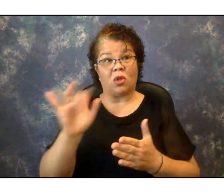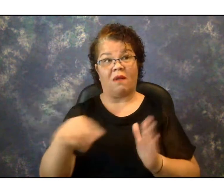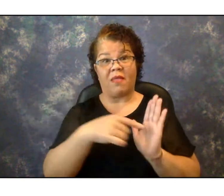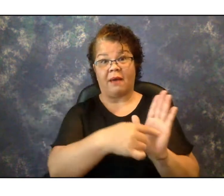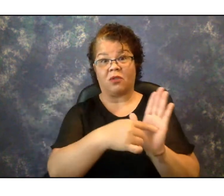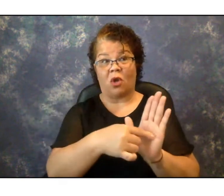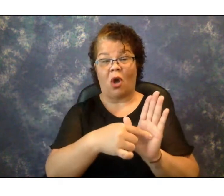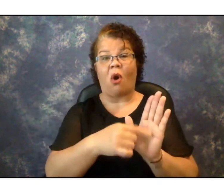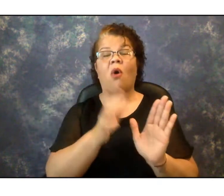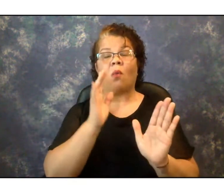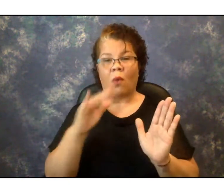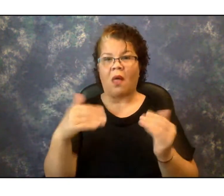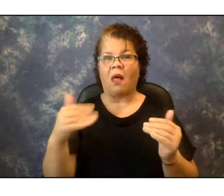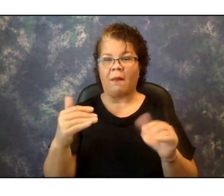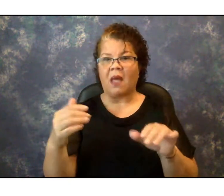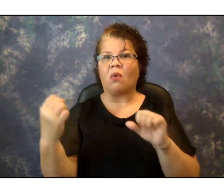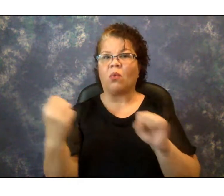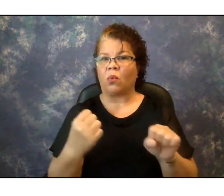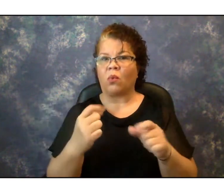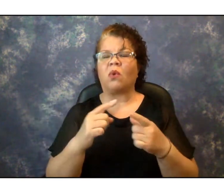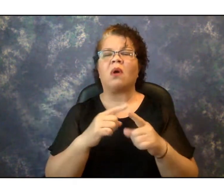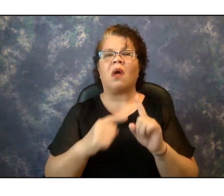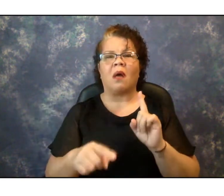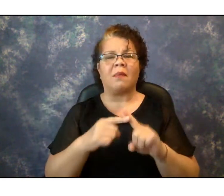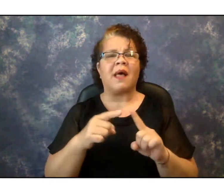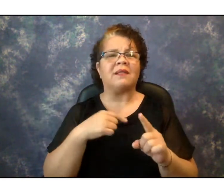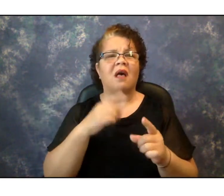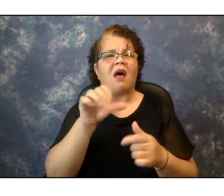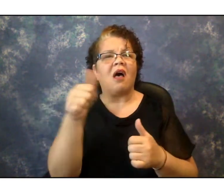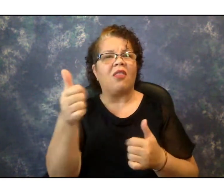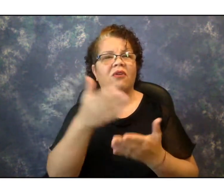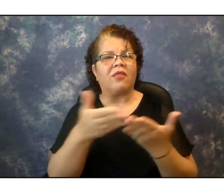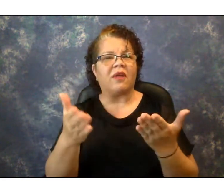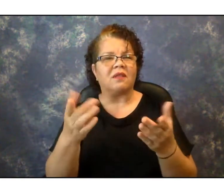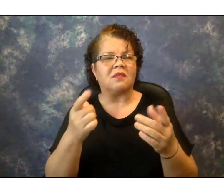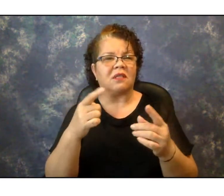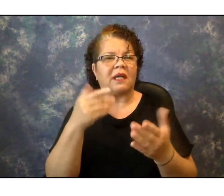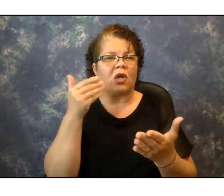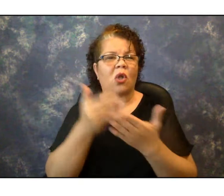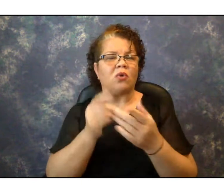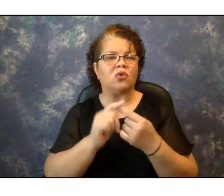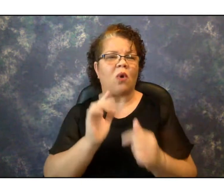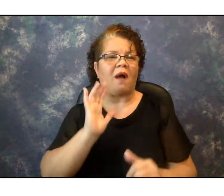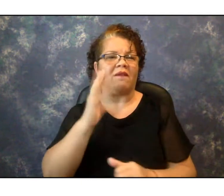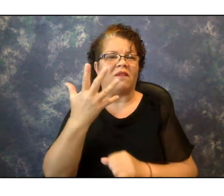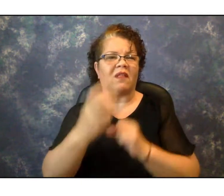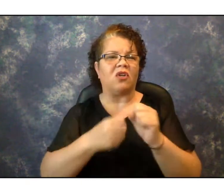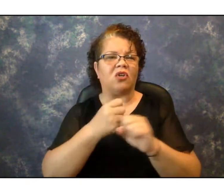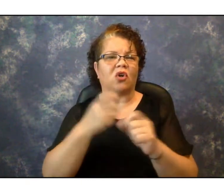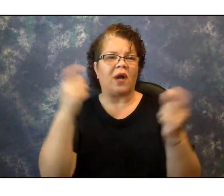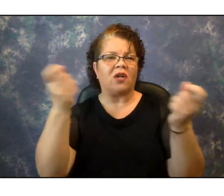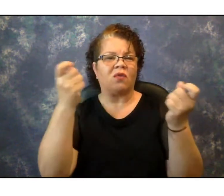other things around our 5th anniversary that are going to tell that story of where we are now.